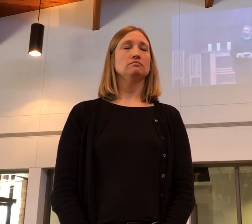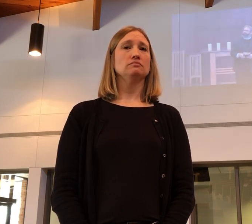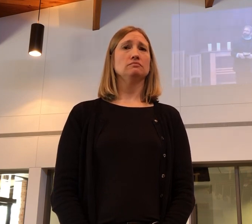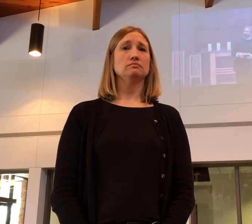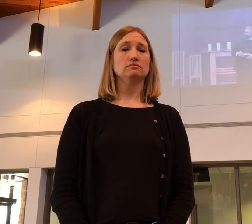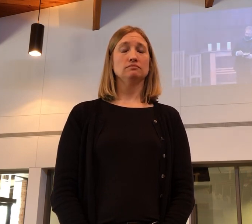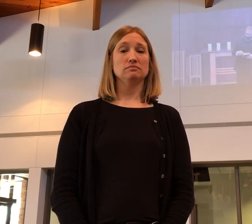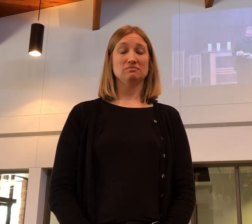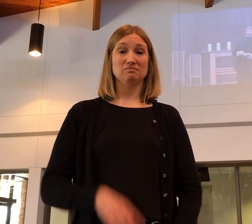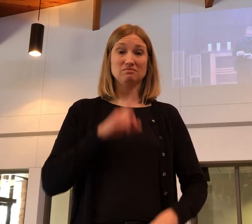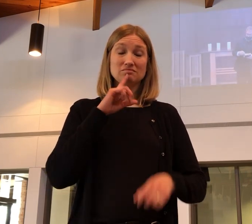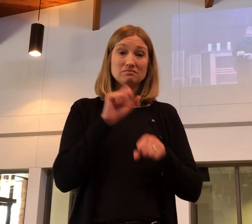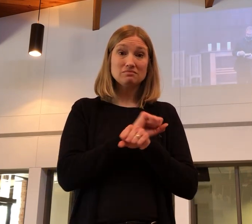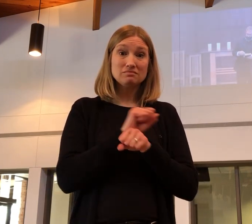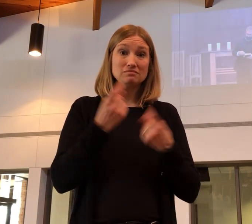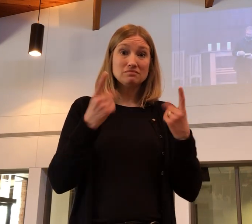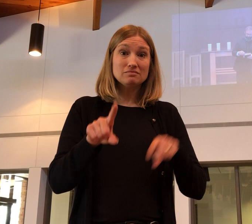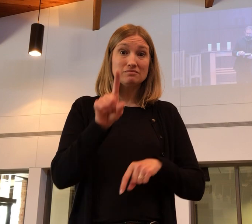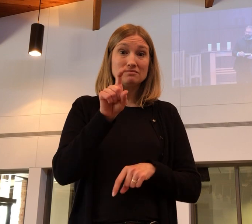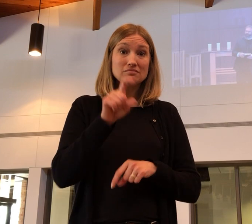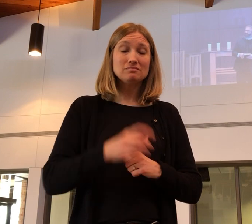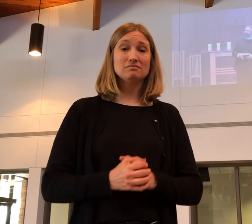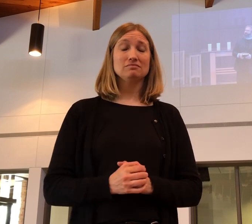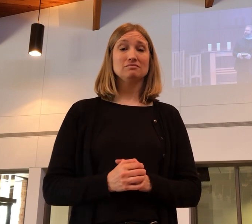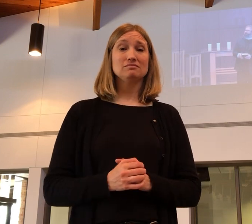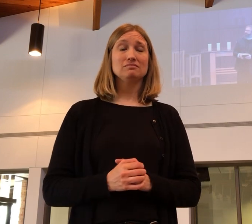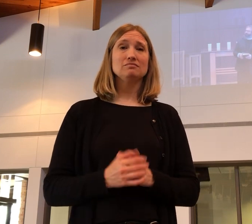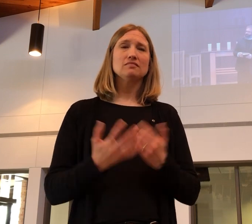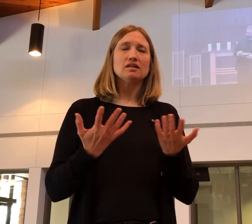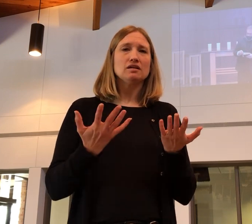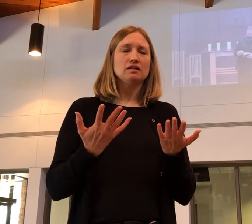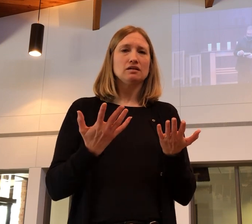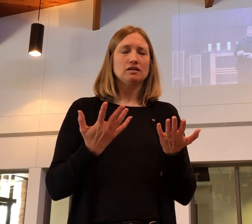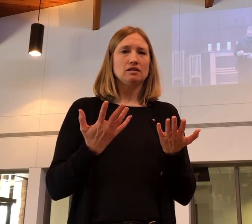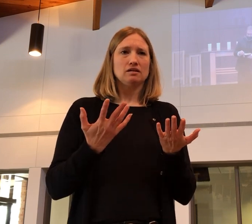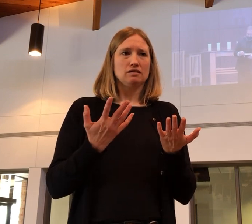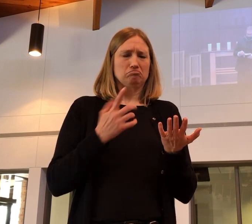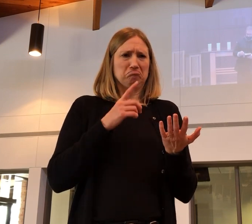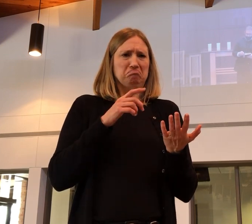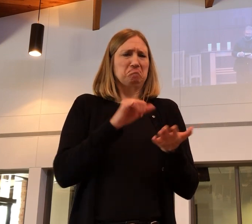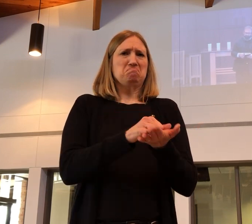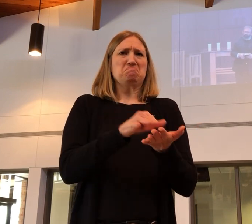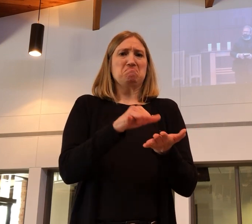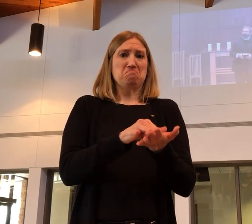Does this really happen? I mean, it can't be.